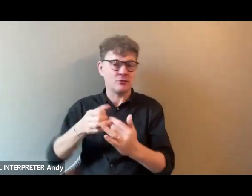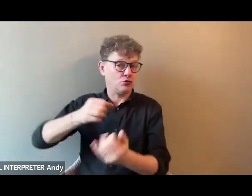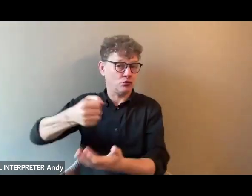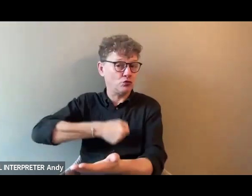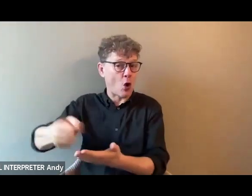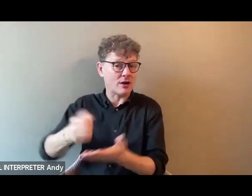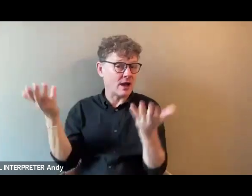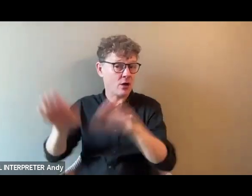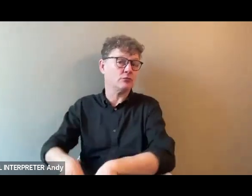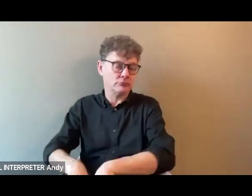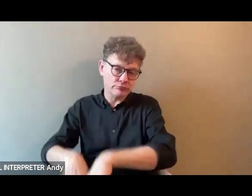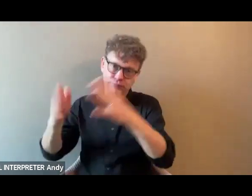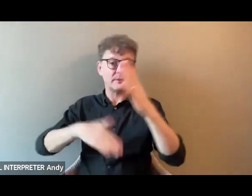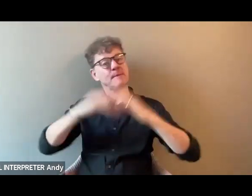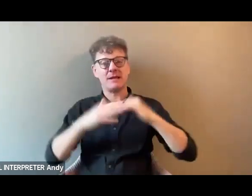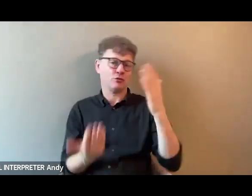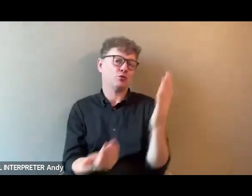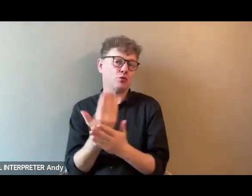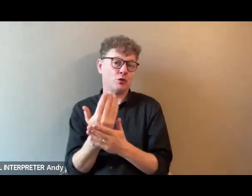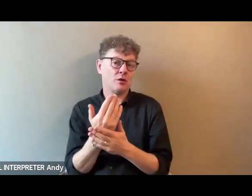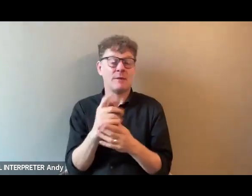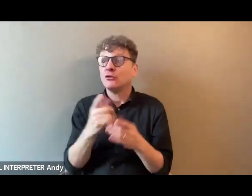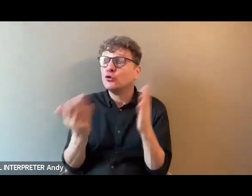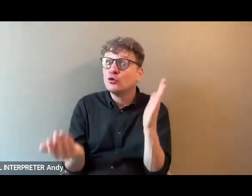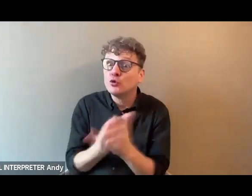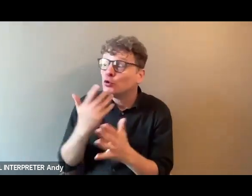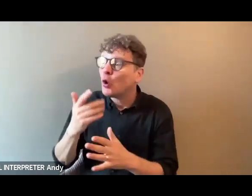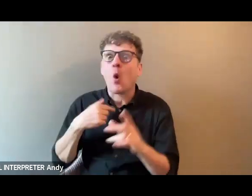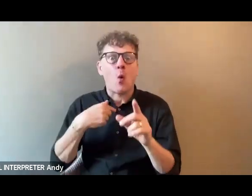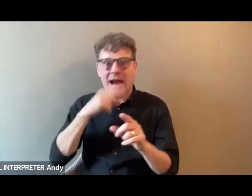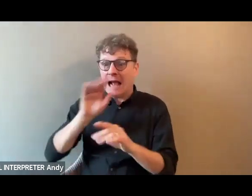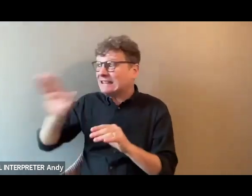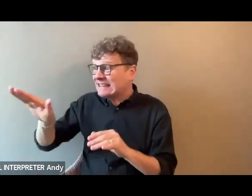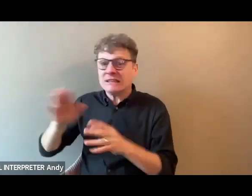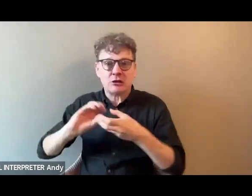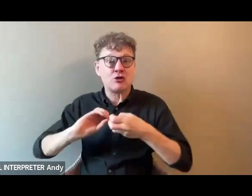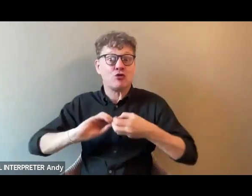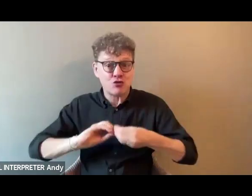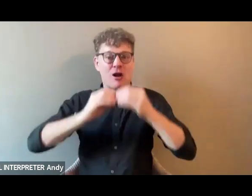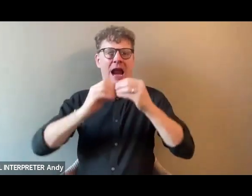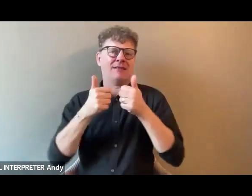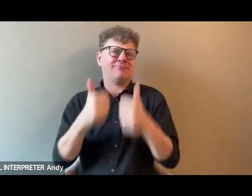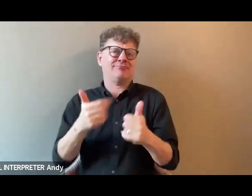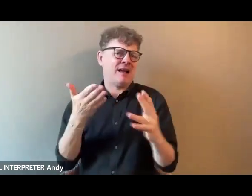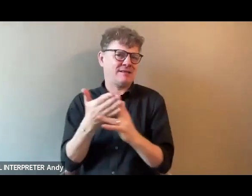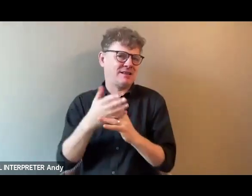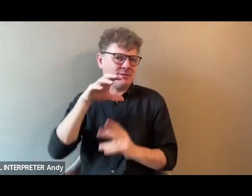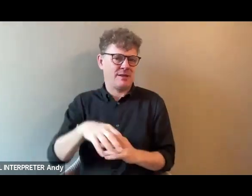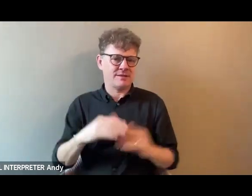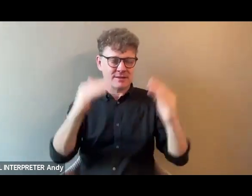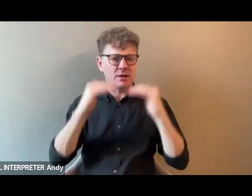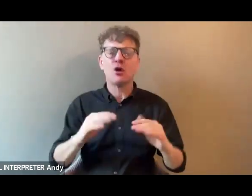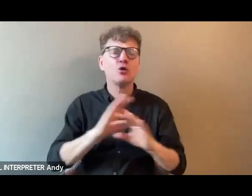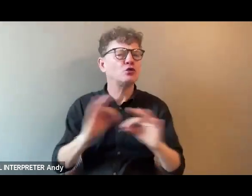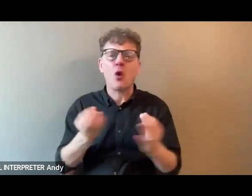stuff, we can get in there and create brilliantly accessible spaces. Please implement the